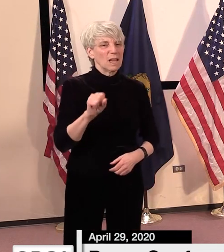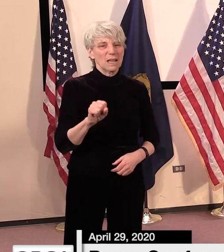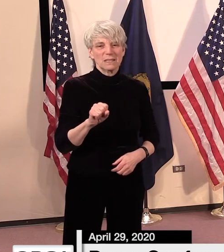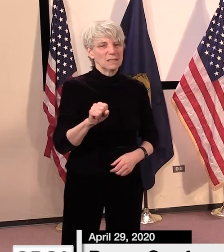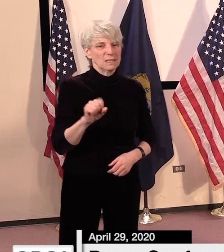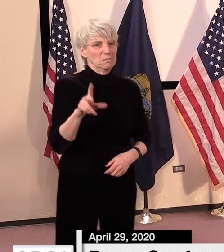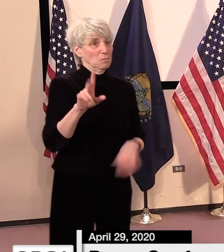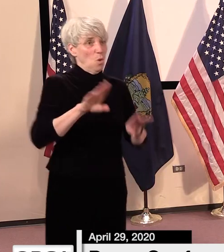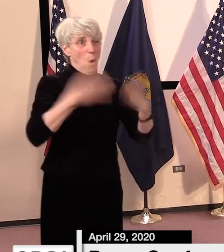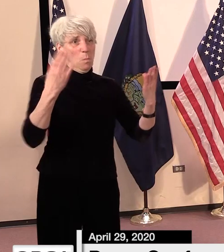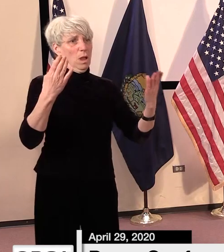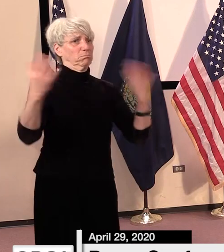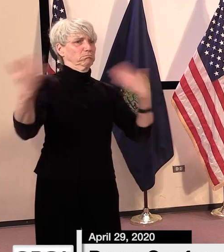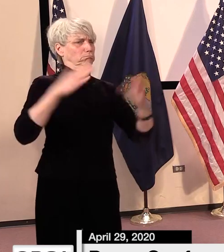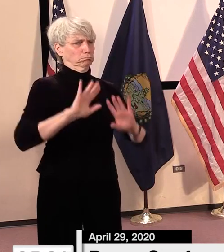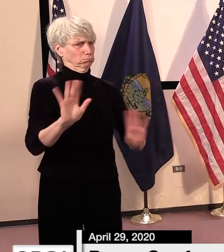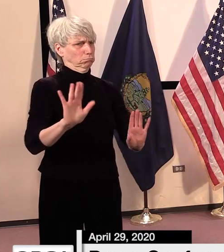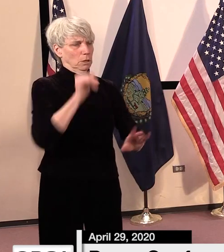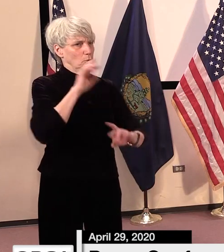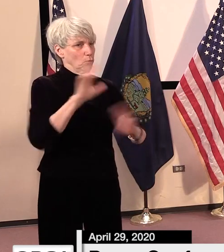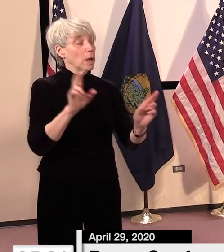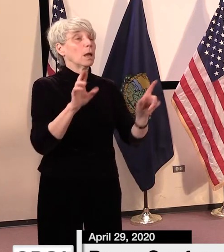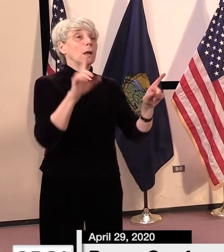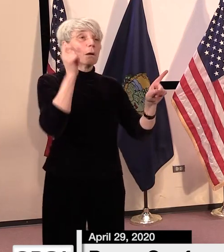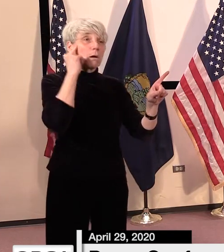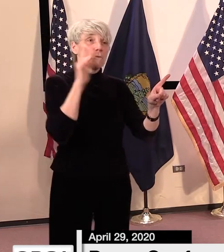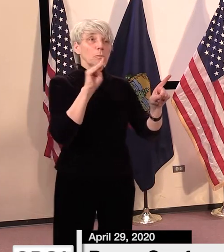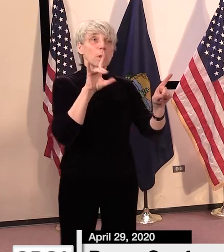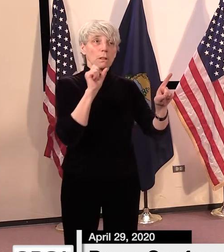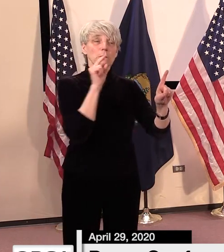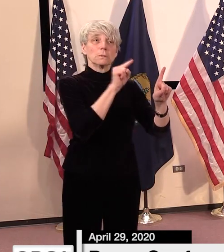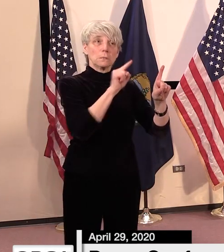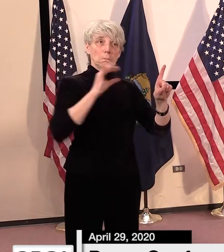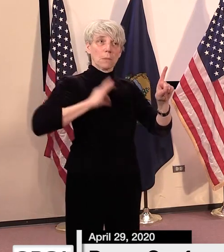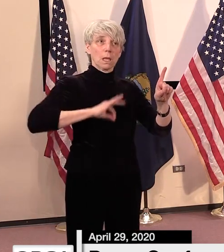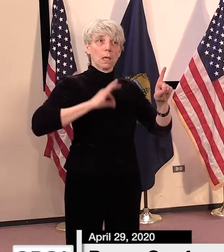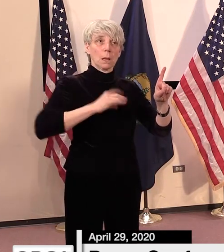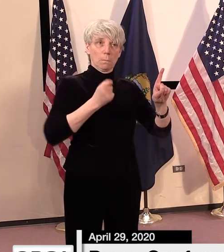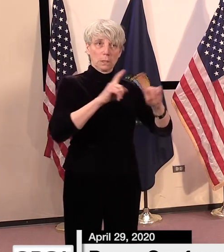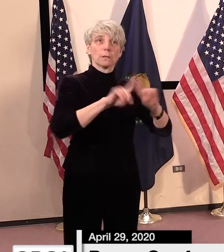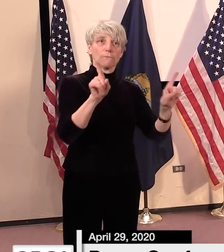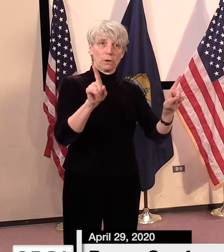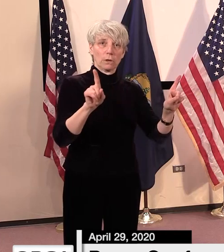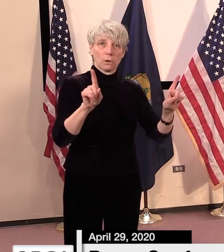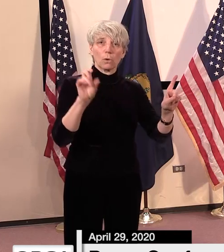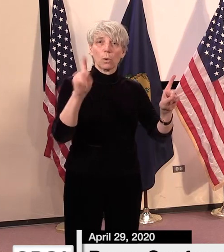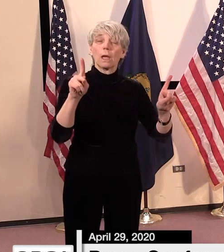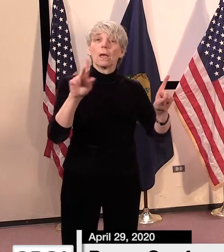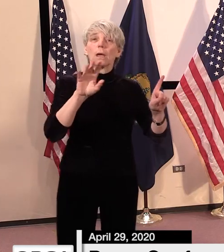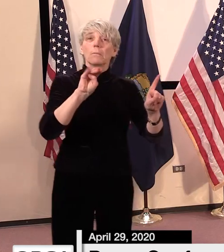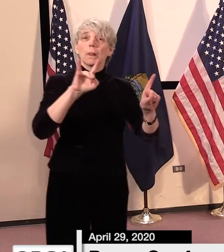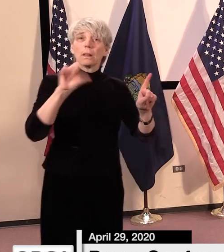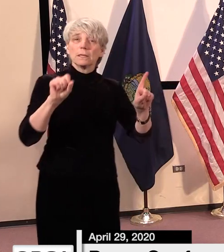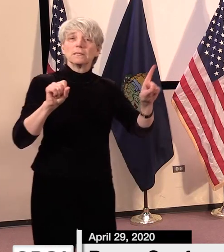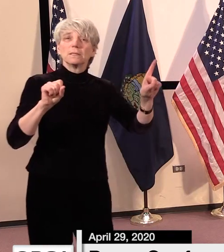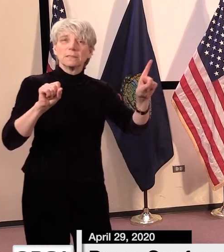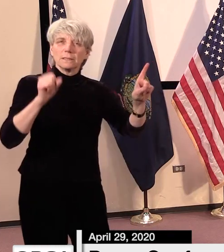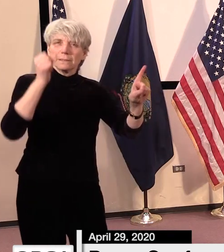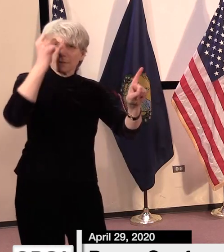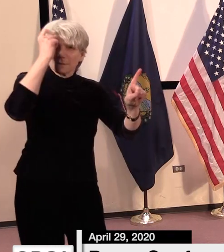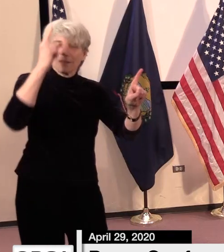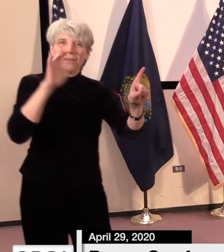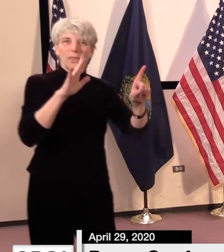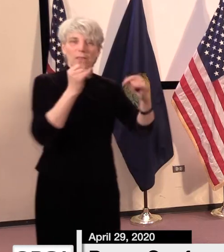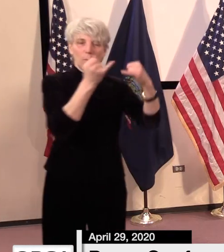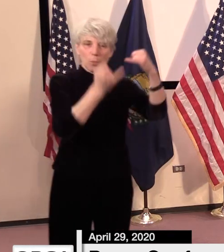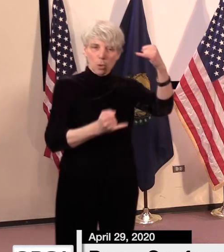time. Governor Mills is different, you know, in terms of, you think about their shared borders. They have a shared